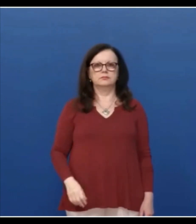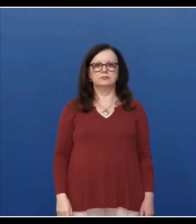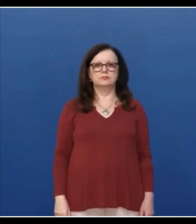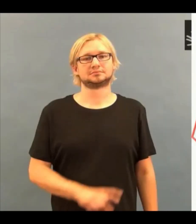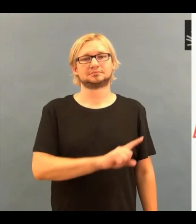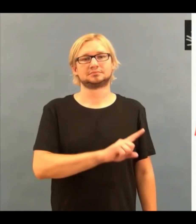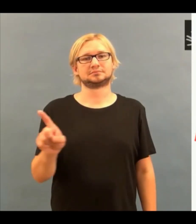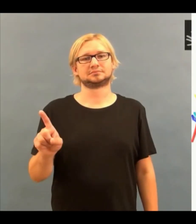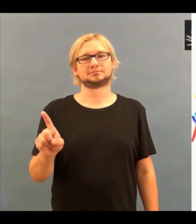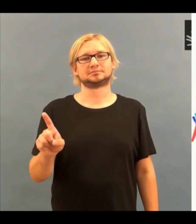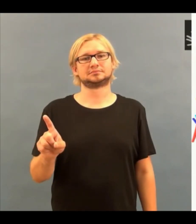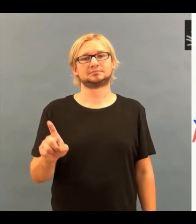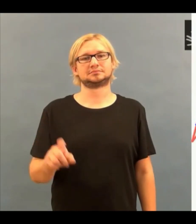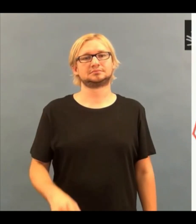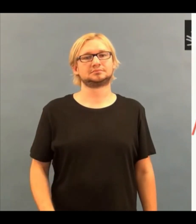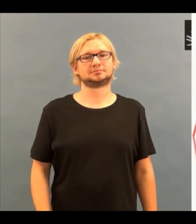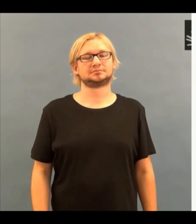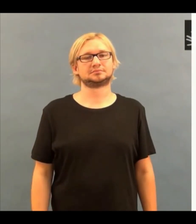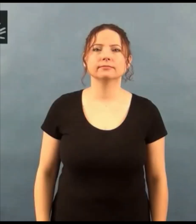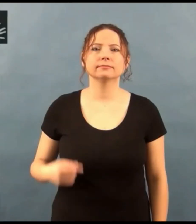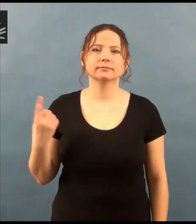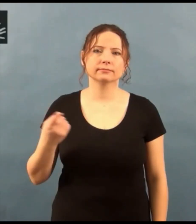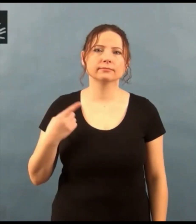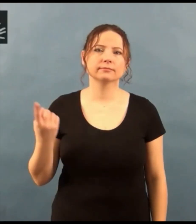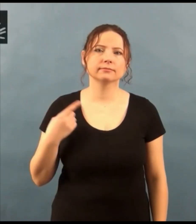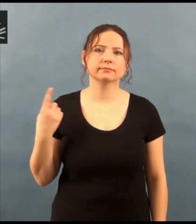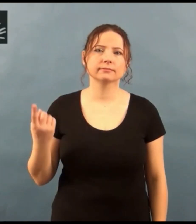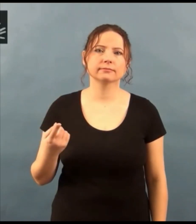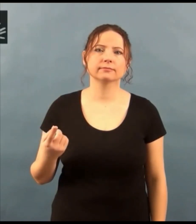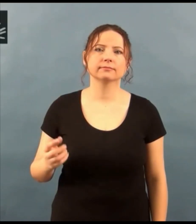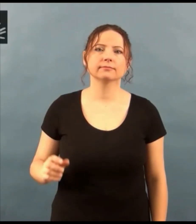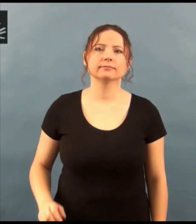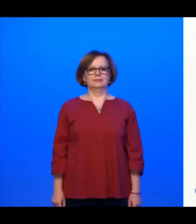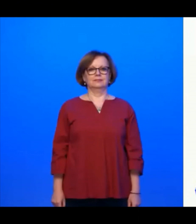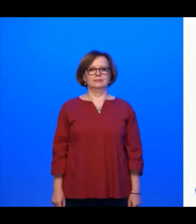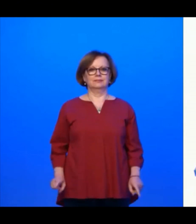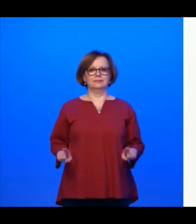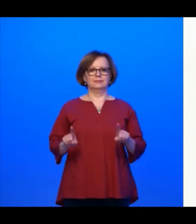Note that our predictions are complete and correct even when the ground truth is not.